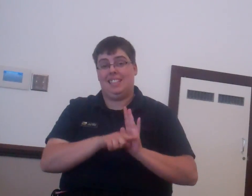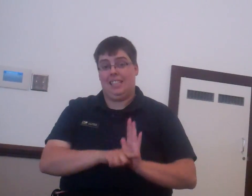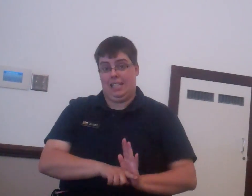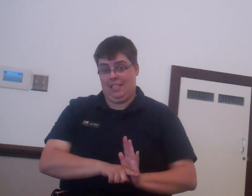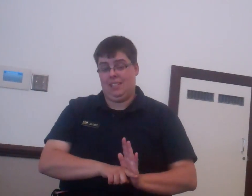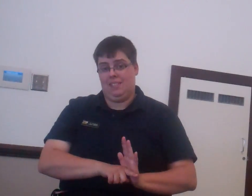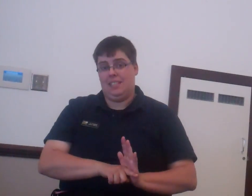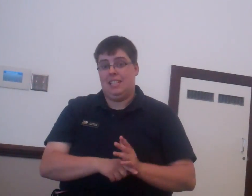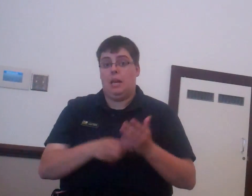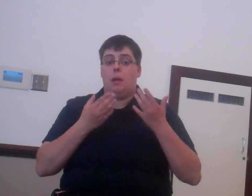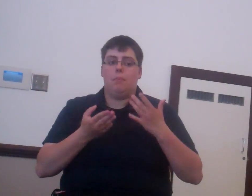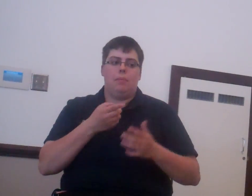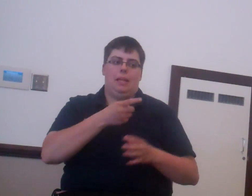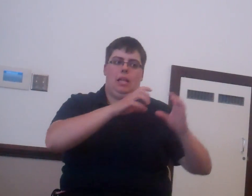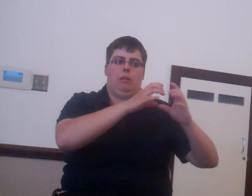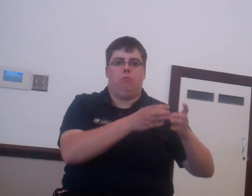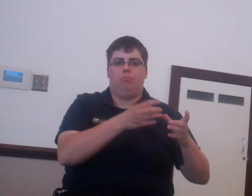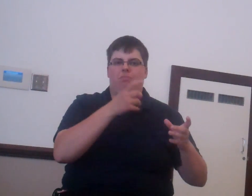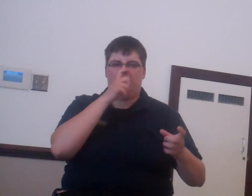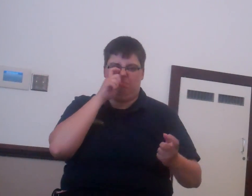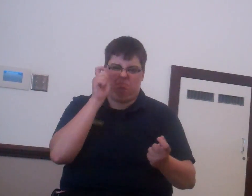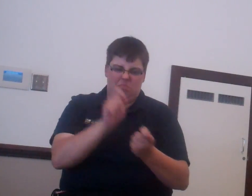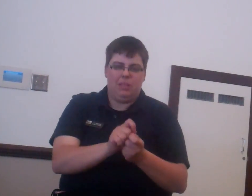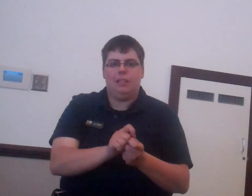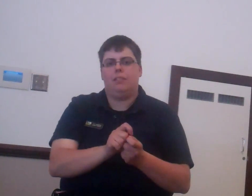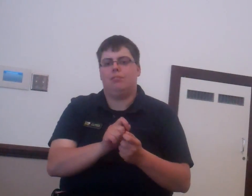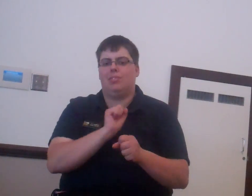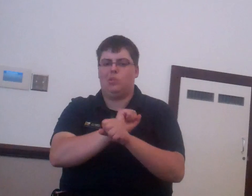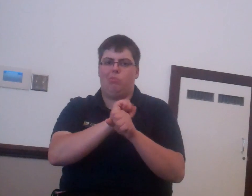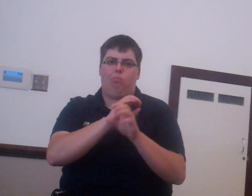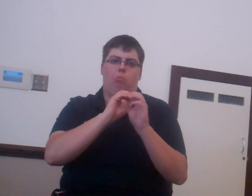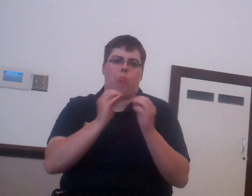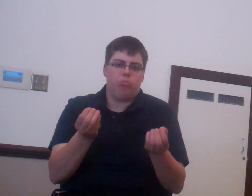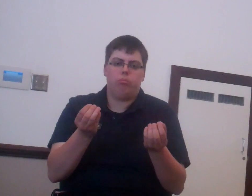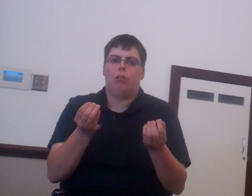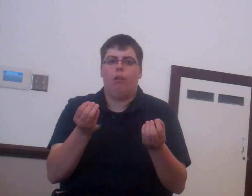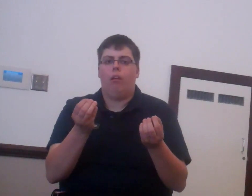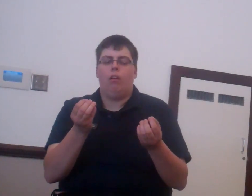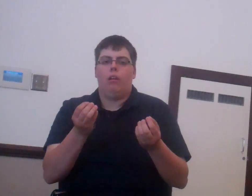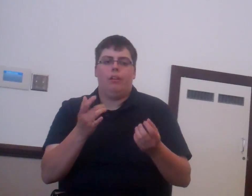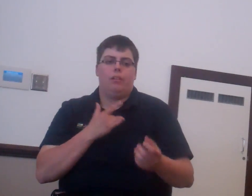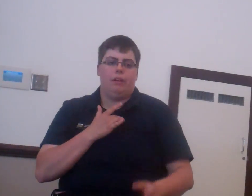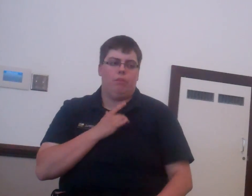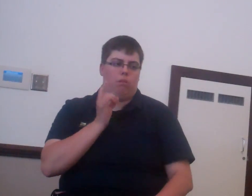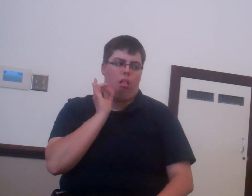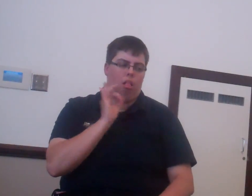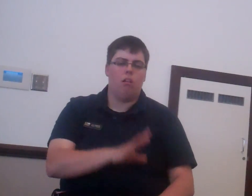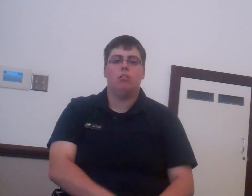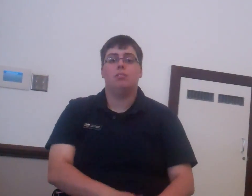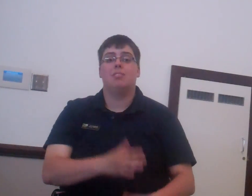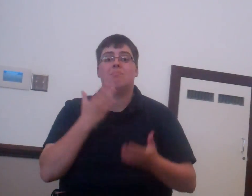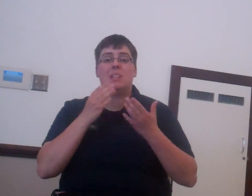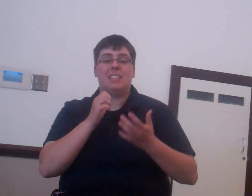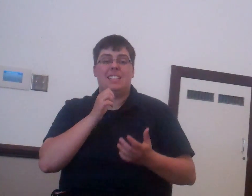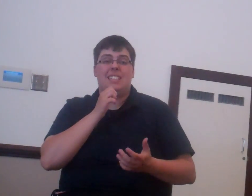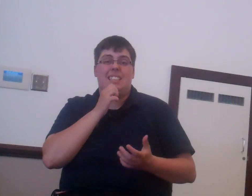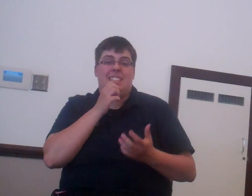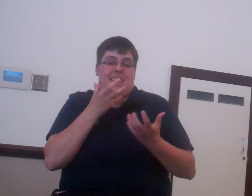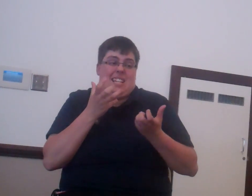of jerks or they don't get any work done or everybody hates them or that sort of thing, then maybe that's not the fun clique to hang out with. But they can